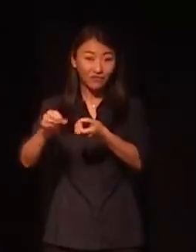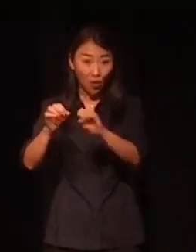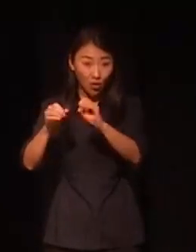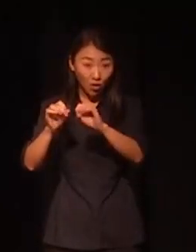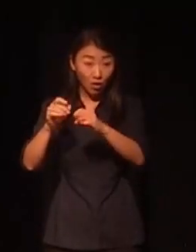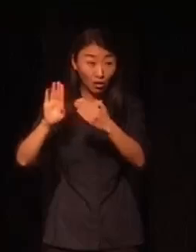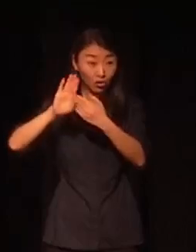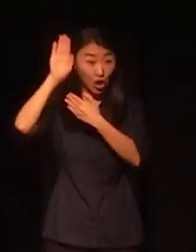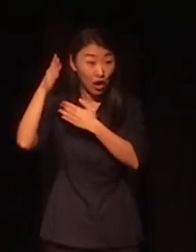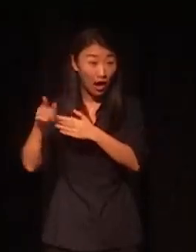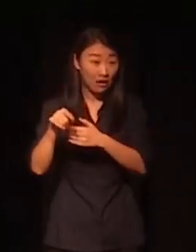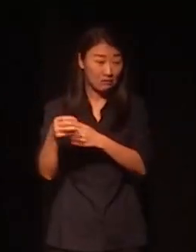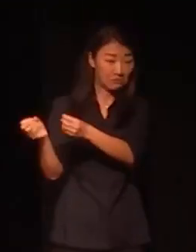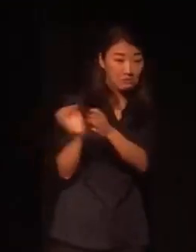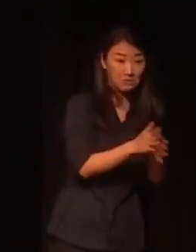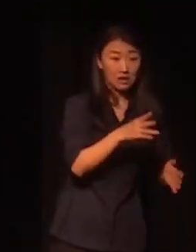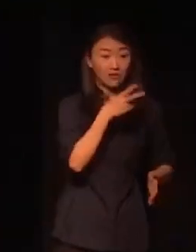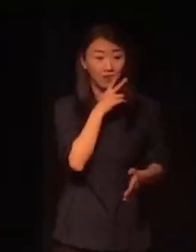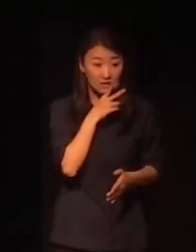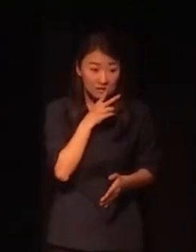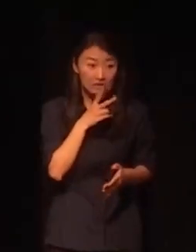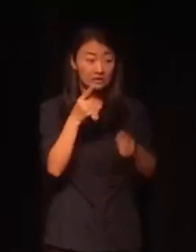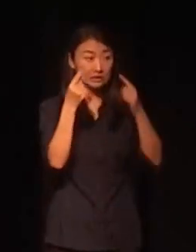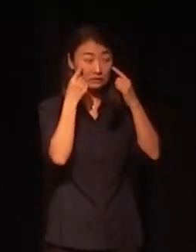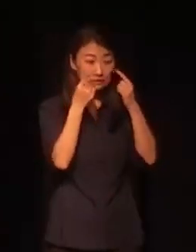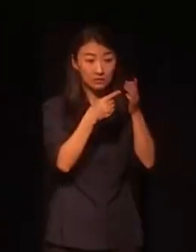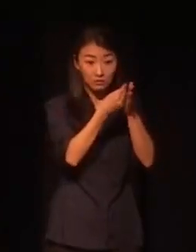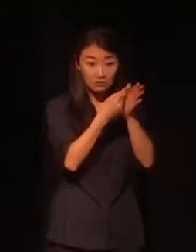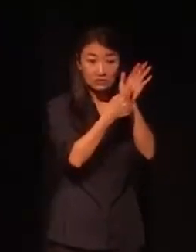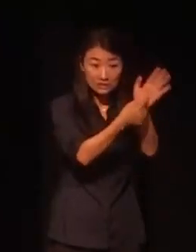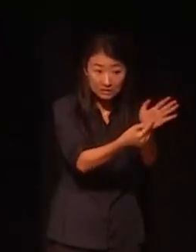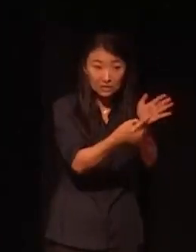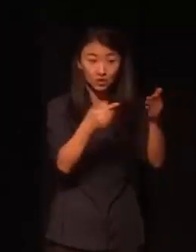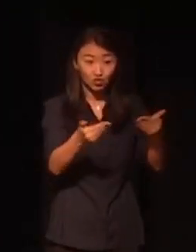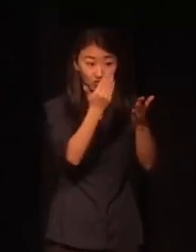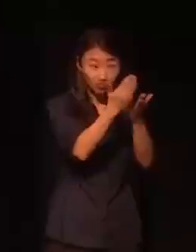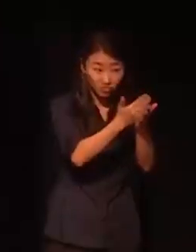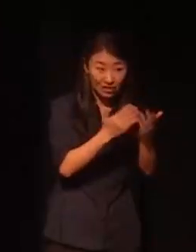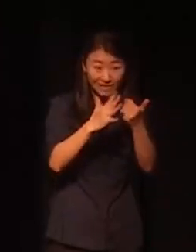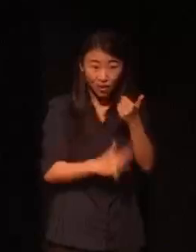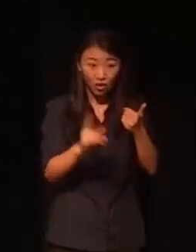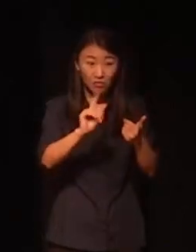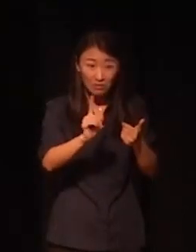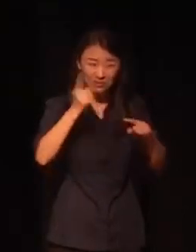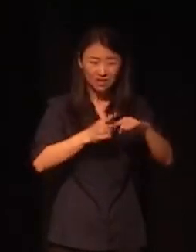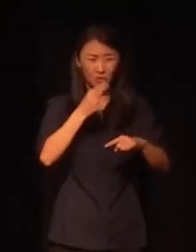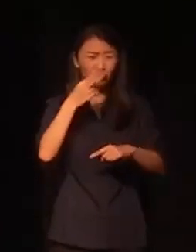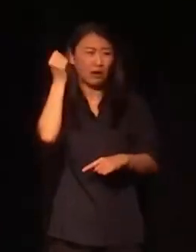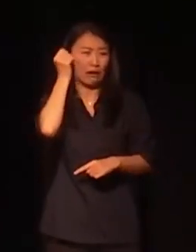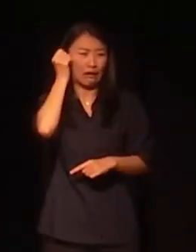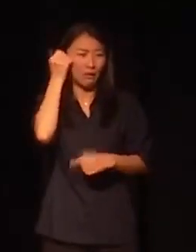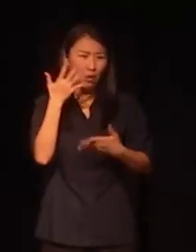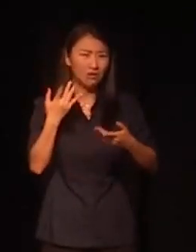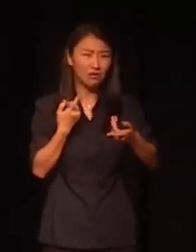emerge for translating, visualizing, and materializing recipes in the near future or even distant